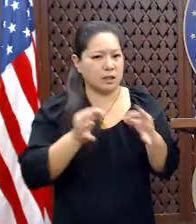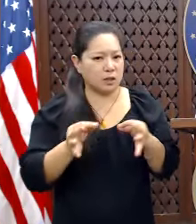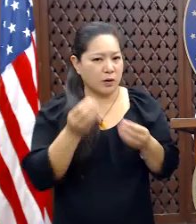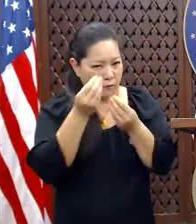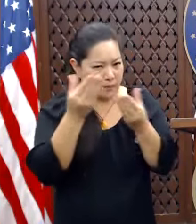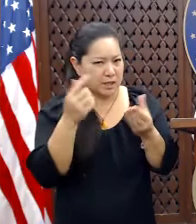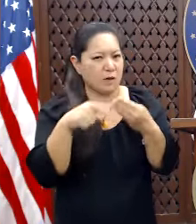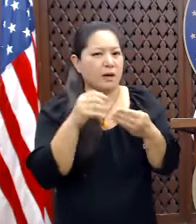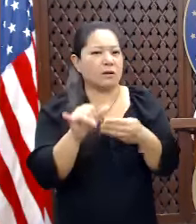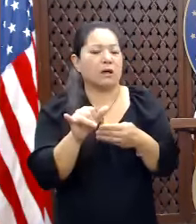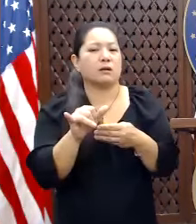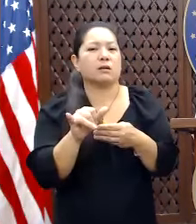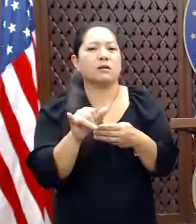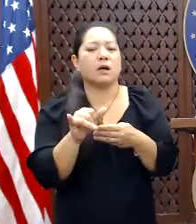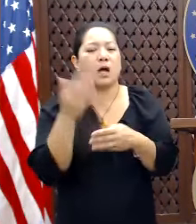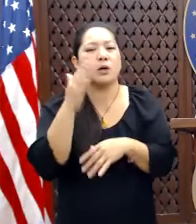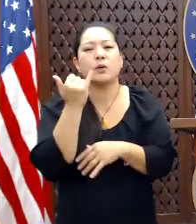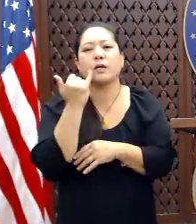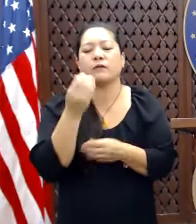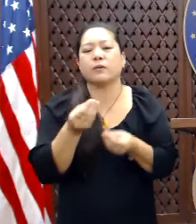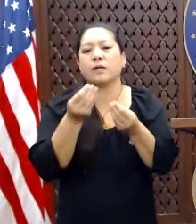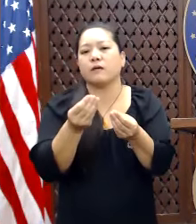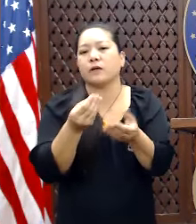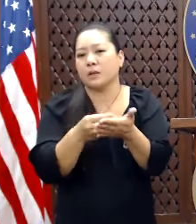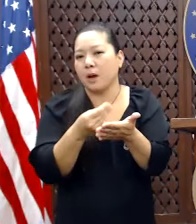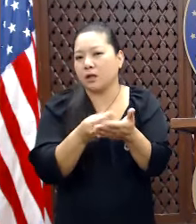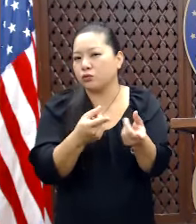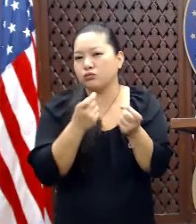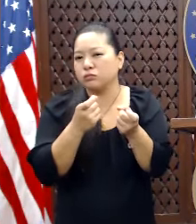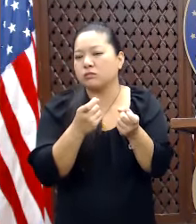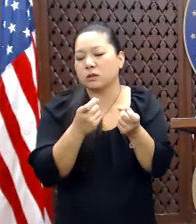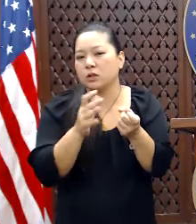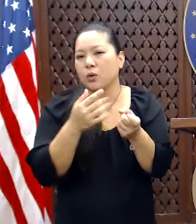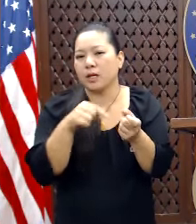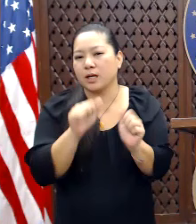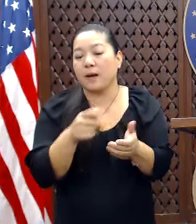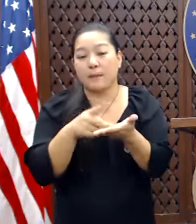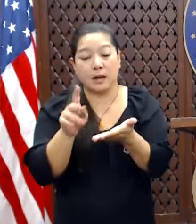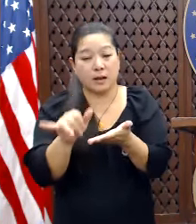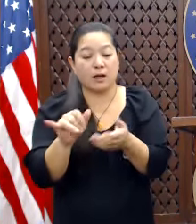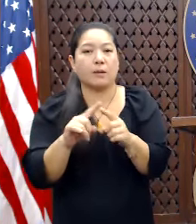it. I don't know if they're going to be giving the monies right away so we can pay it.